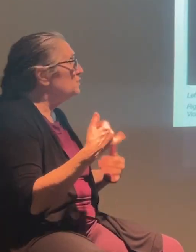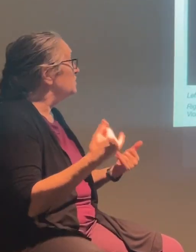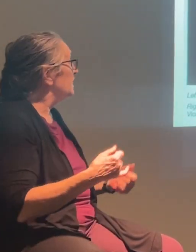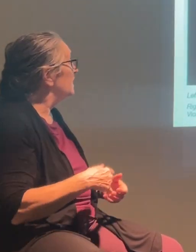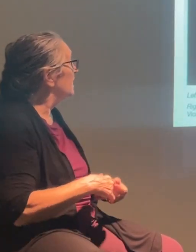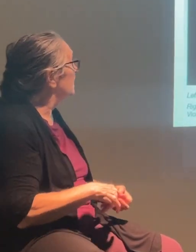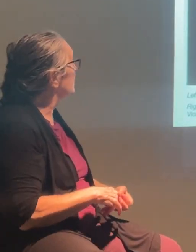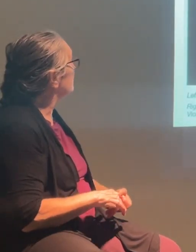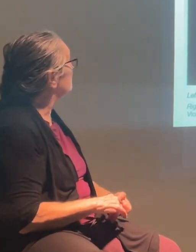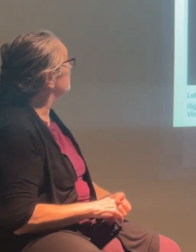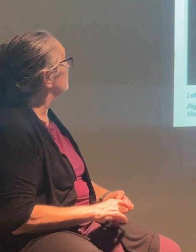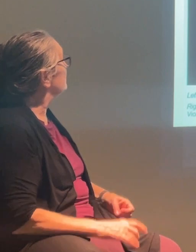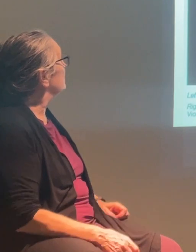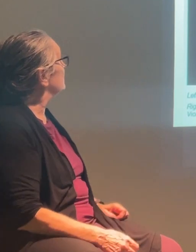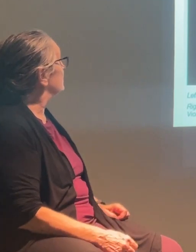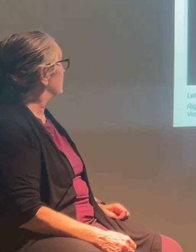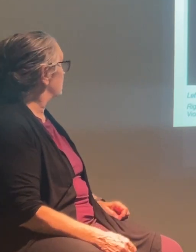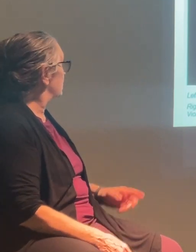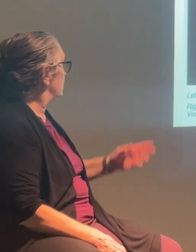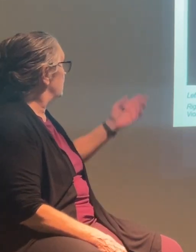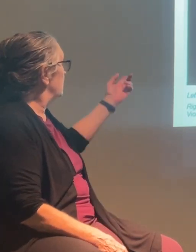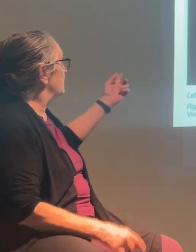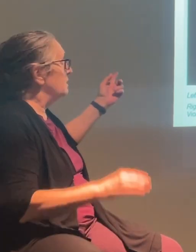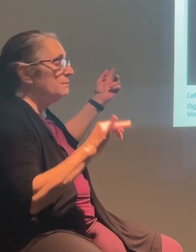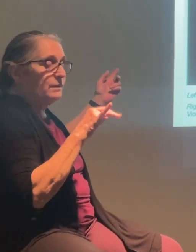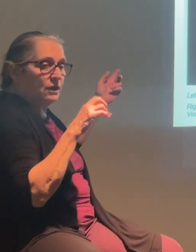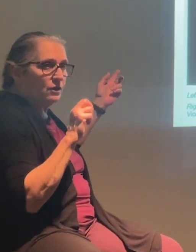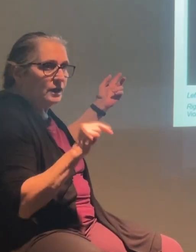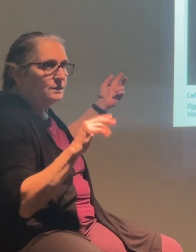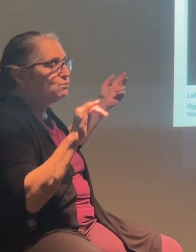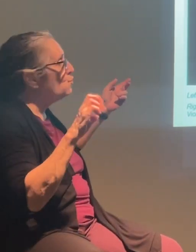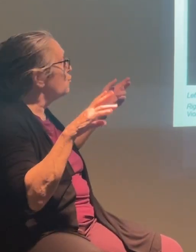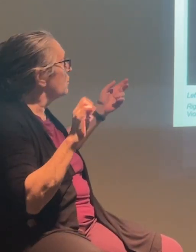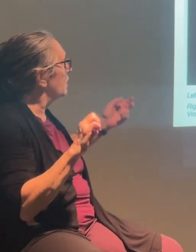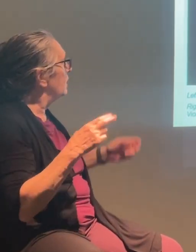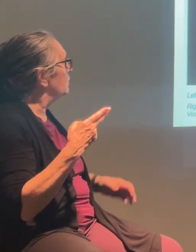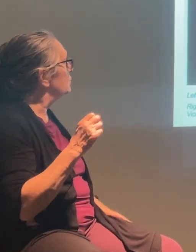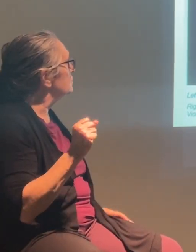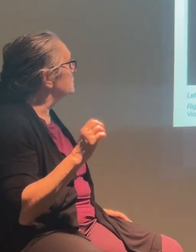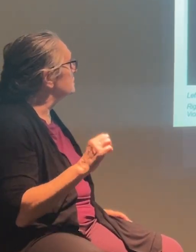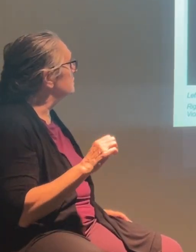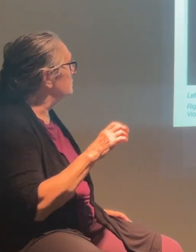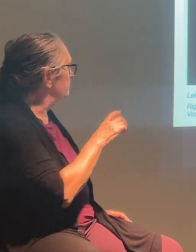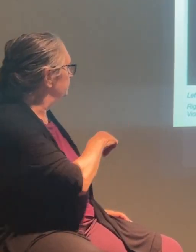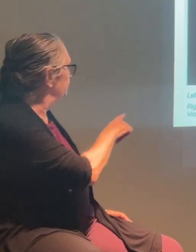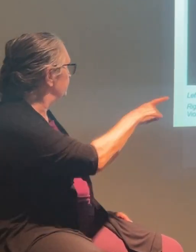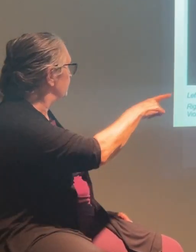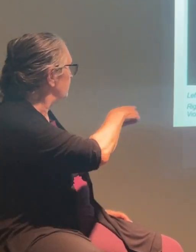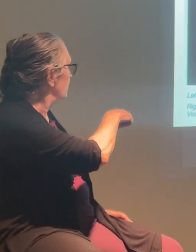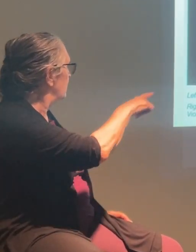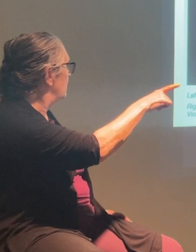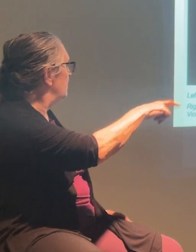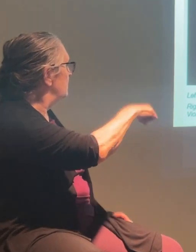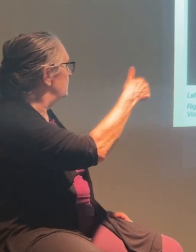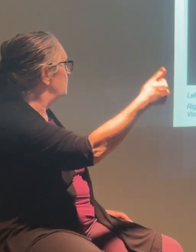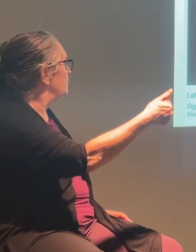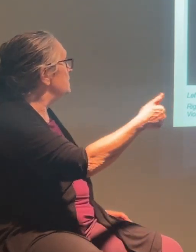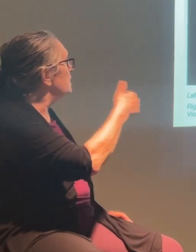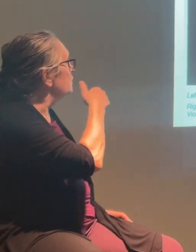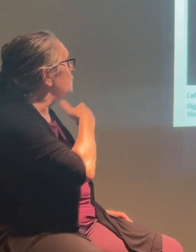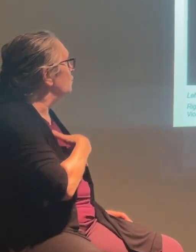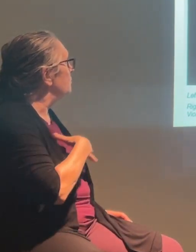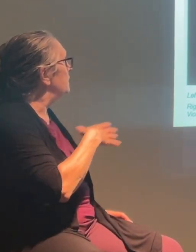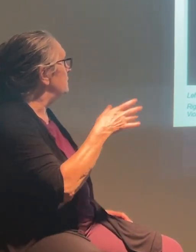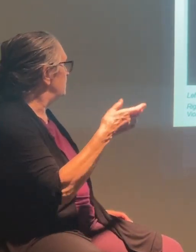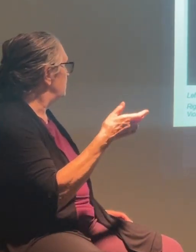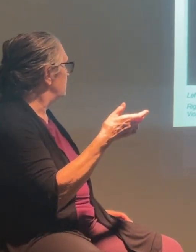shocking. Marion Morehouse again, Marion Morehouse, and no one to this day remembers who this poor lady is, which is